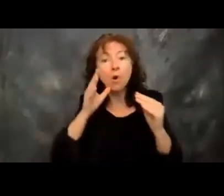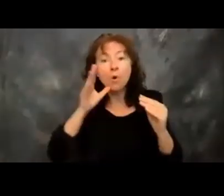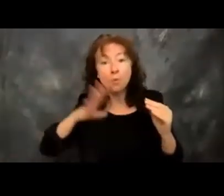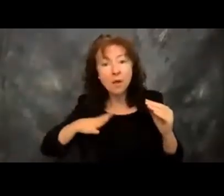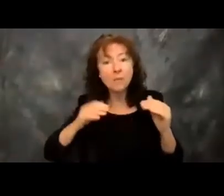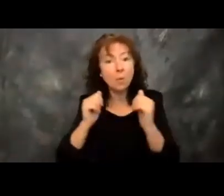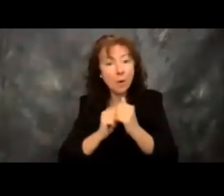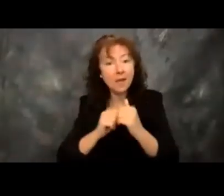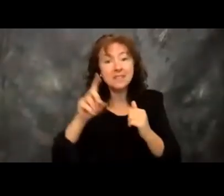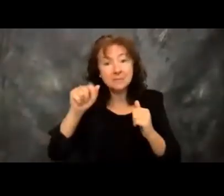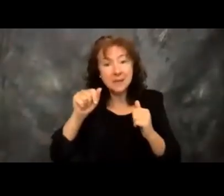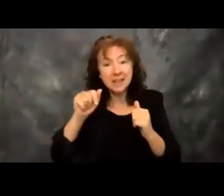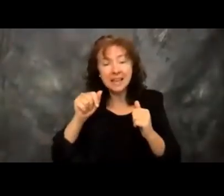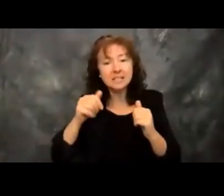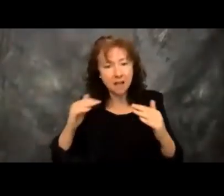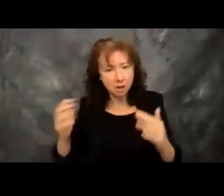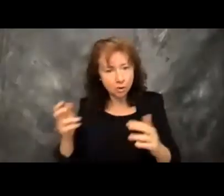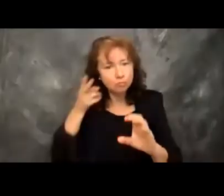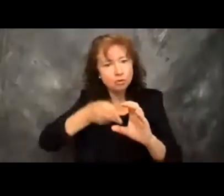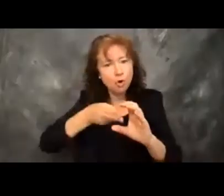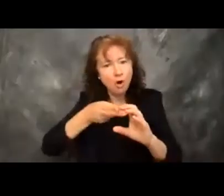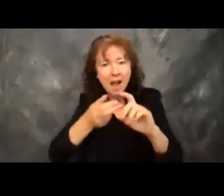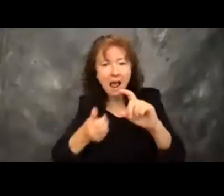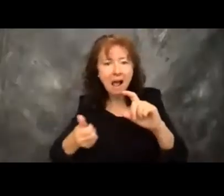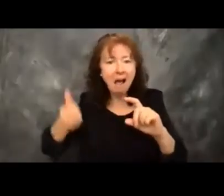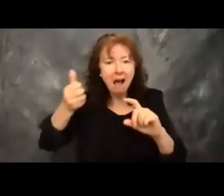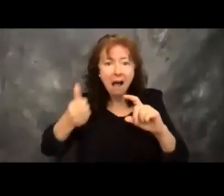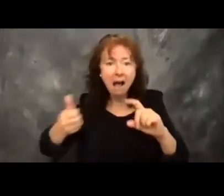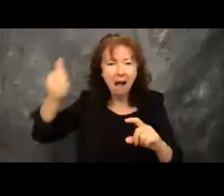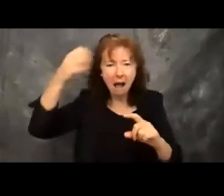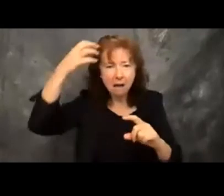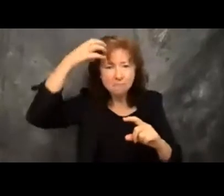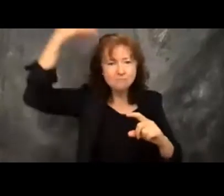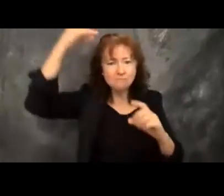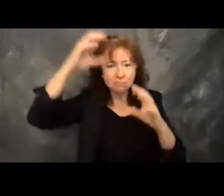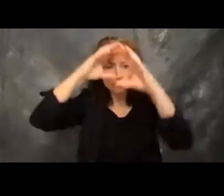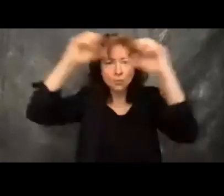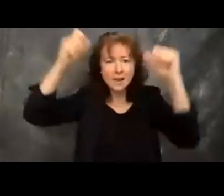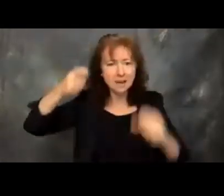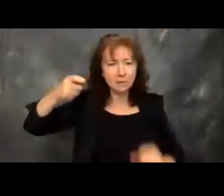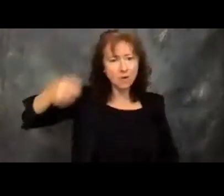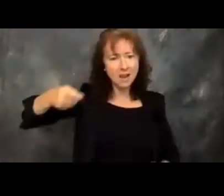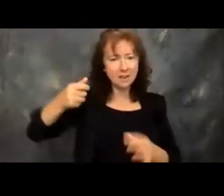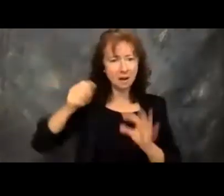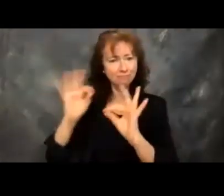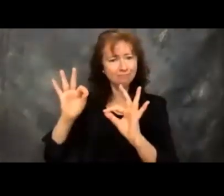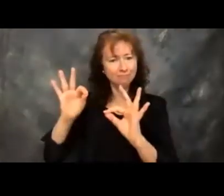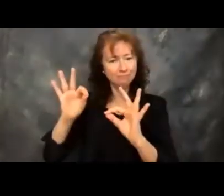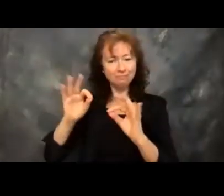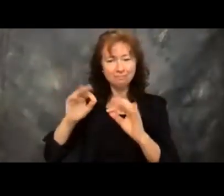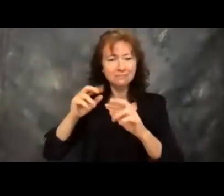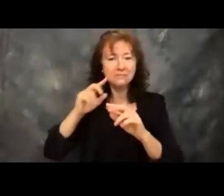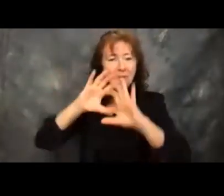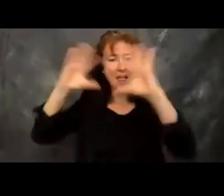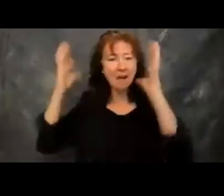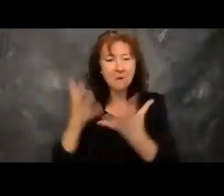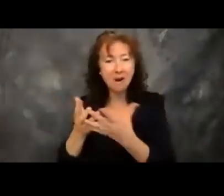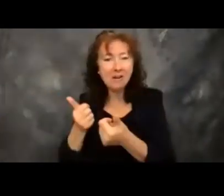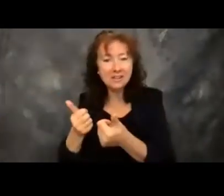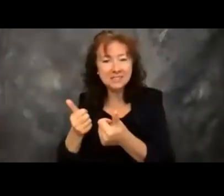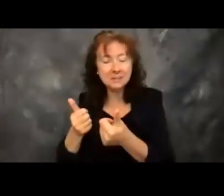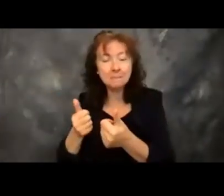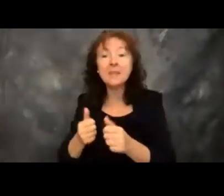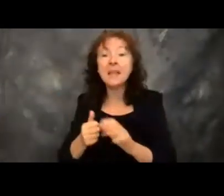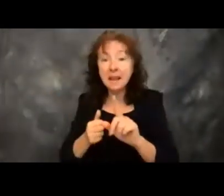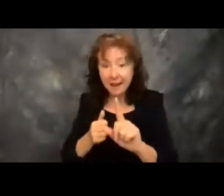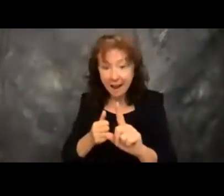heads of state all over the world. So let's hope for that to come. I am about